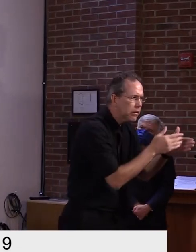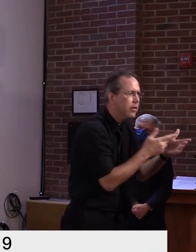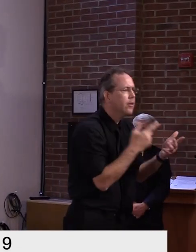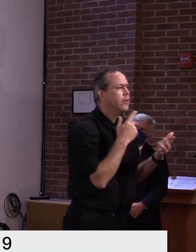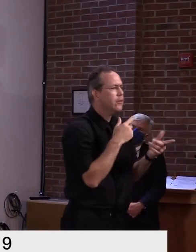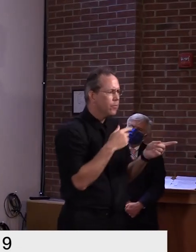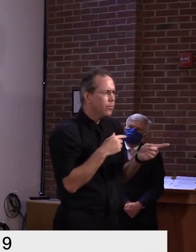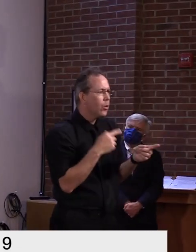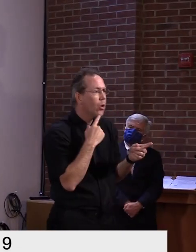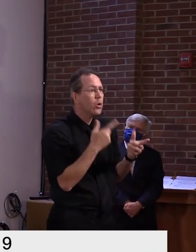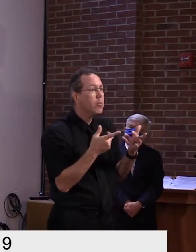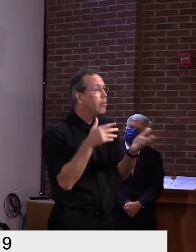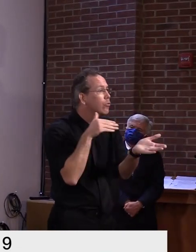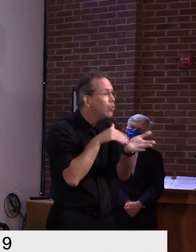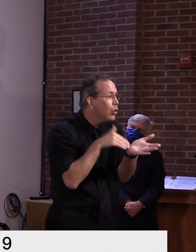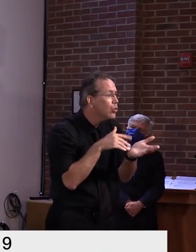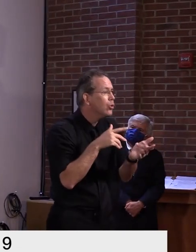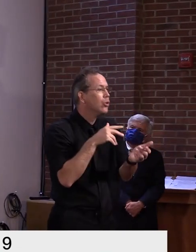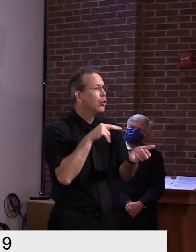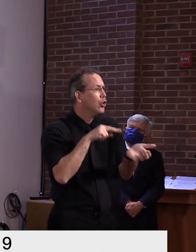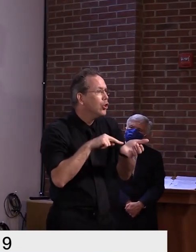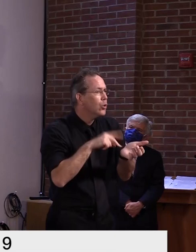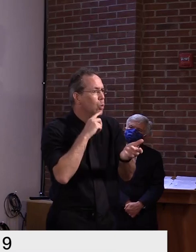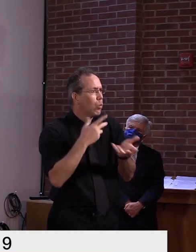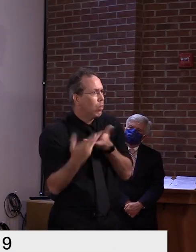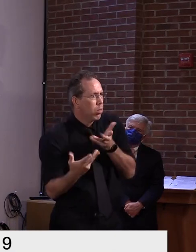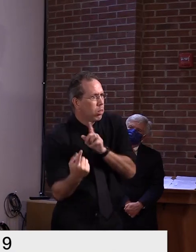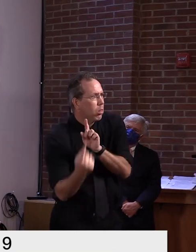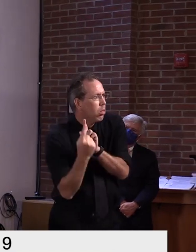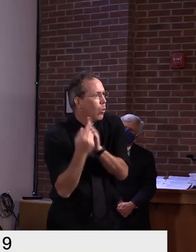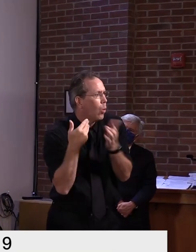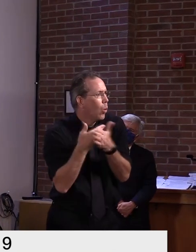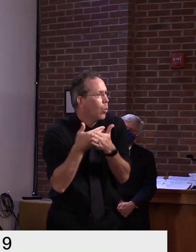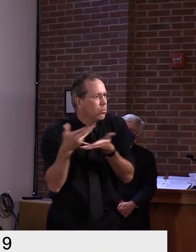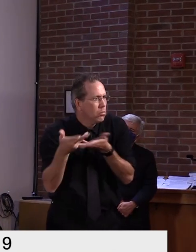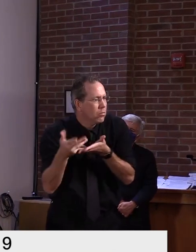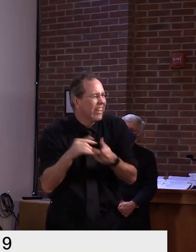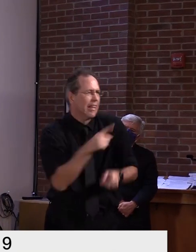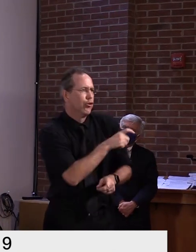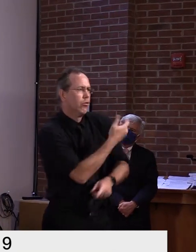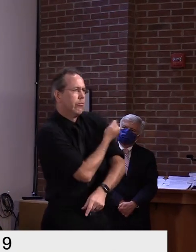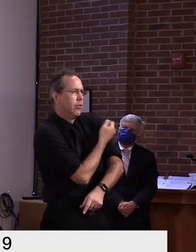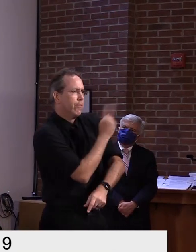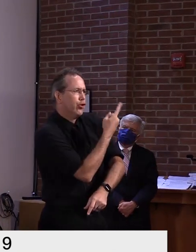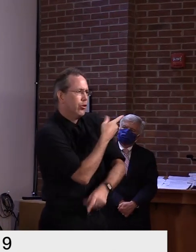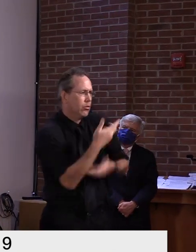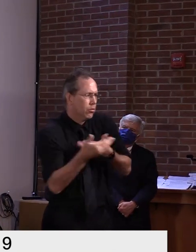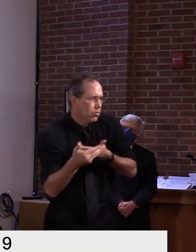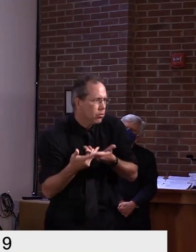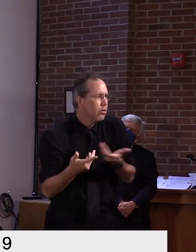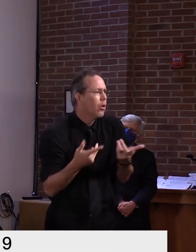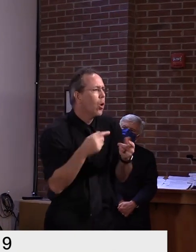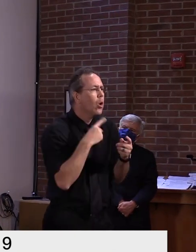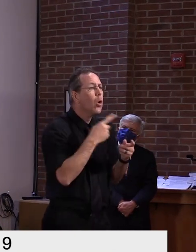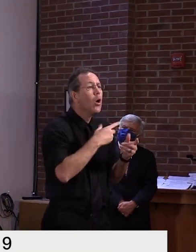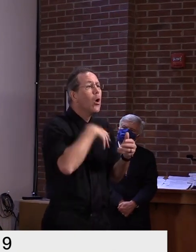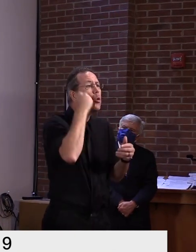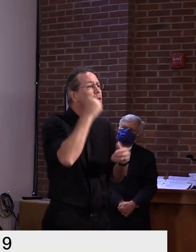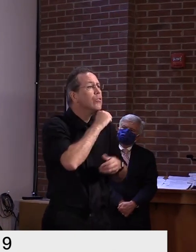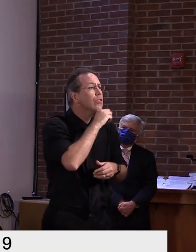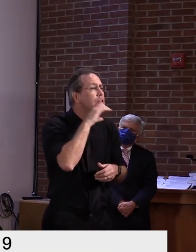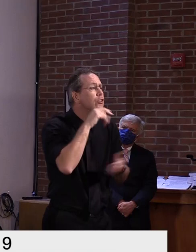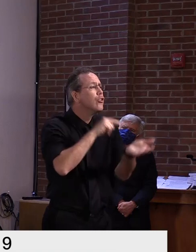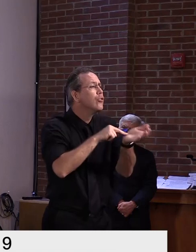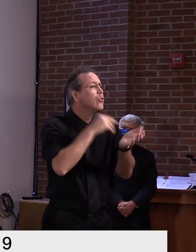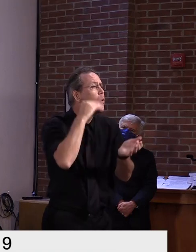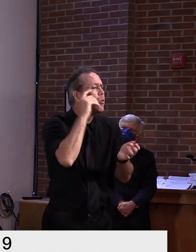disease and those in vulnerable populations who might benefit early from a vaccine, get it first,